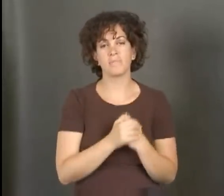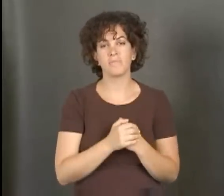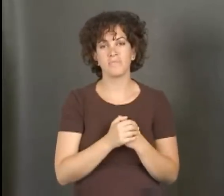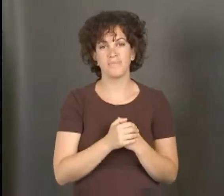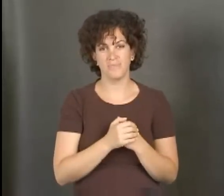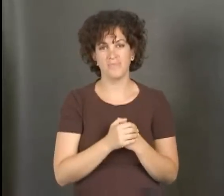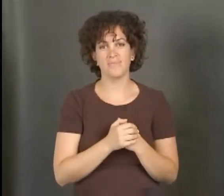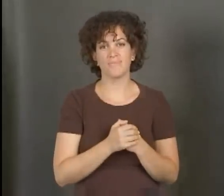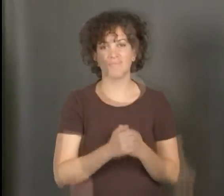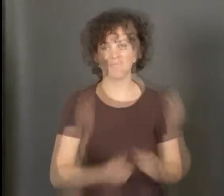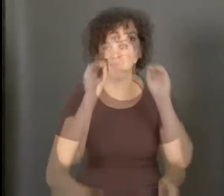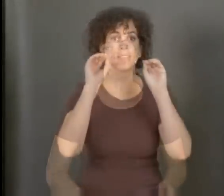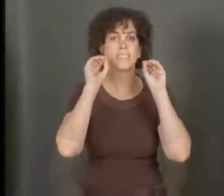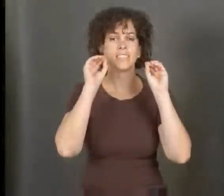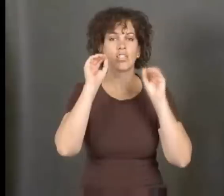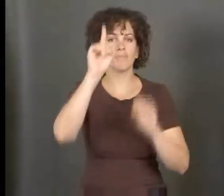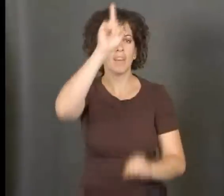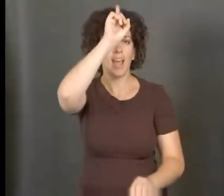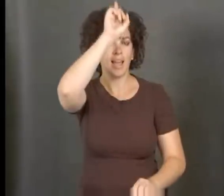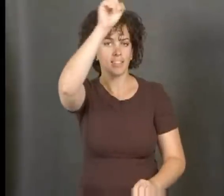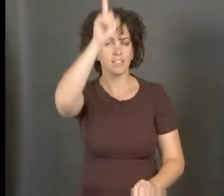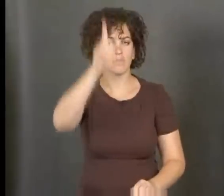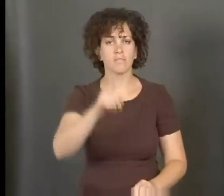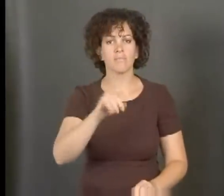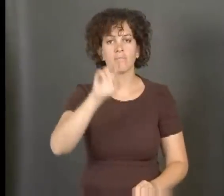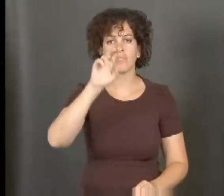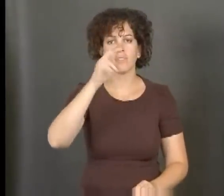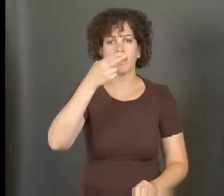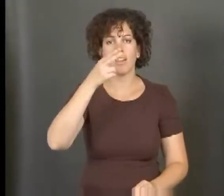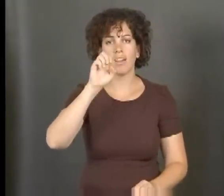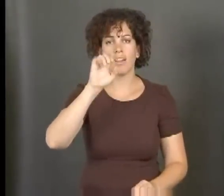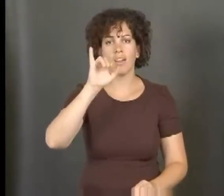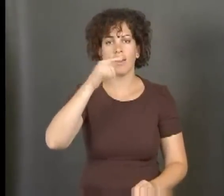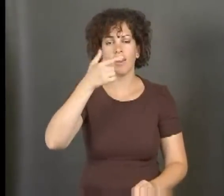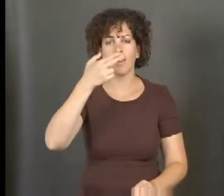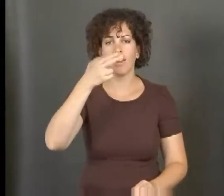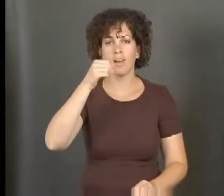Practice those signs. Now I'll teach you signs for height.